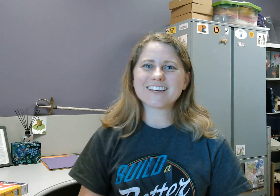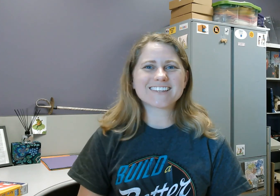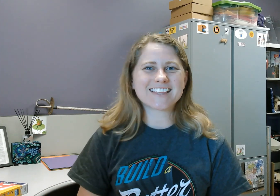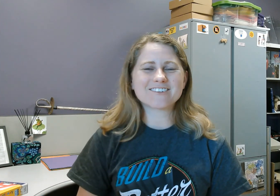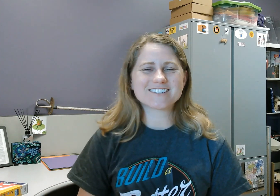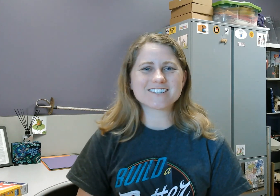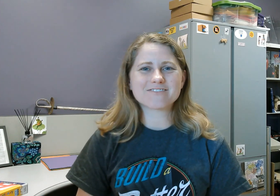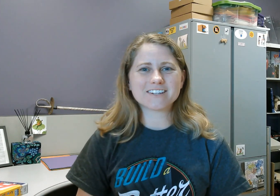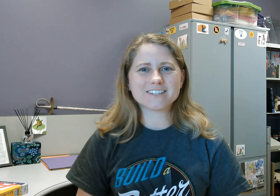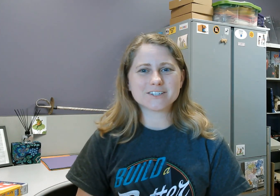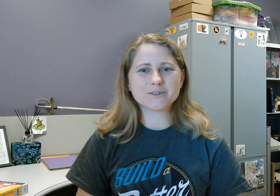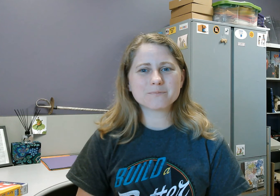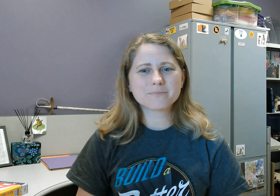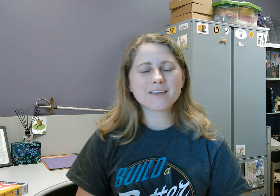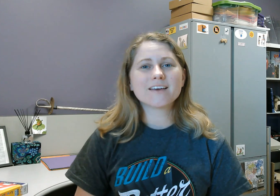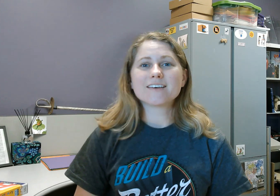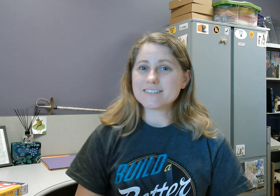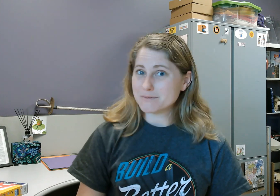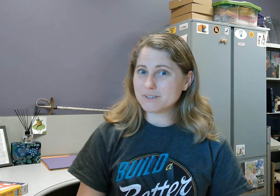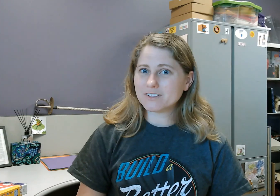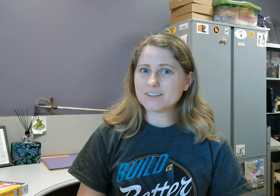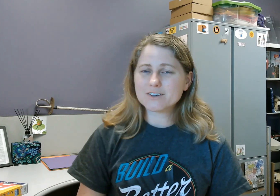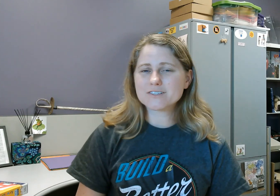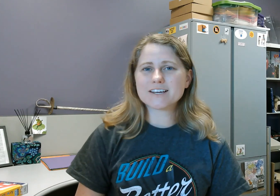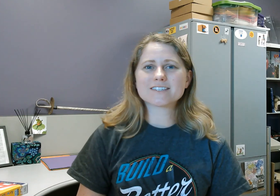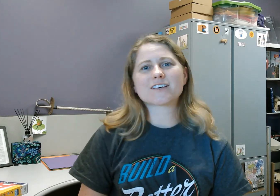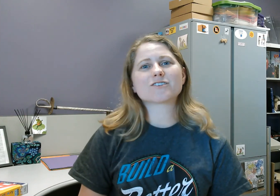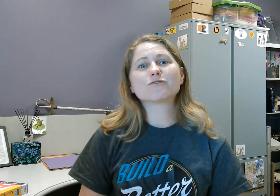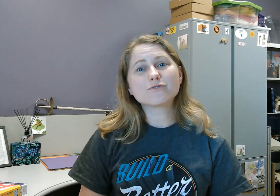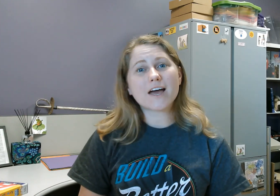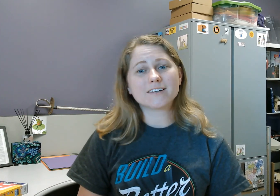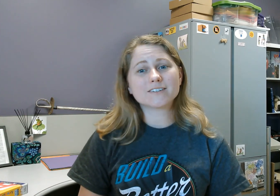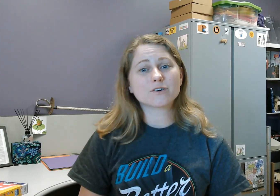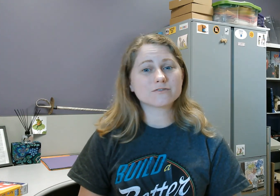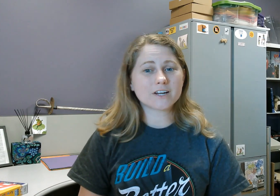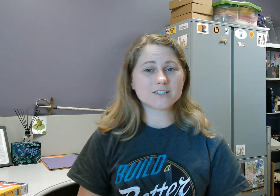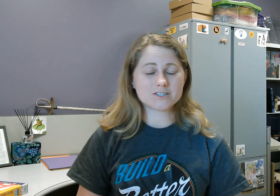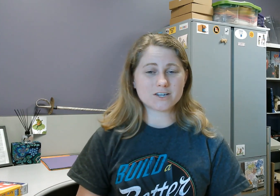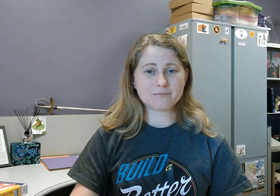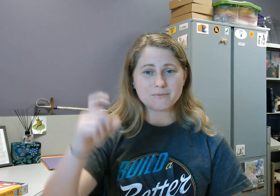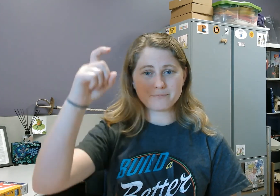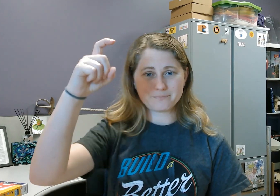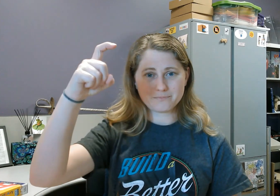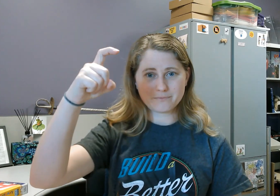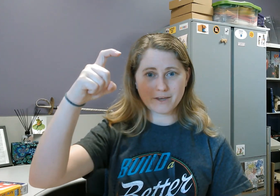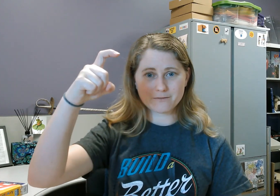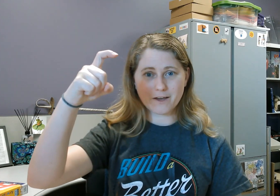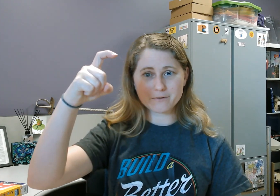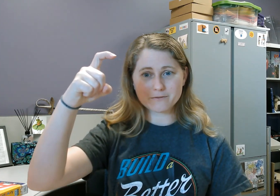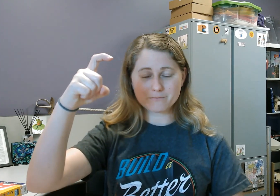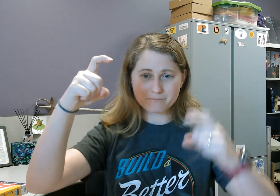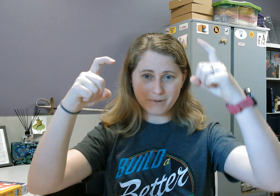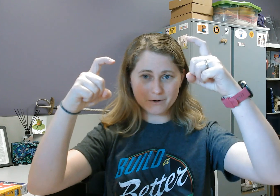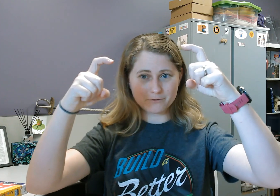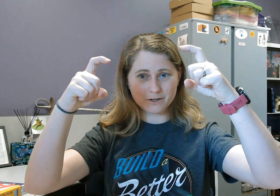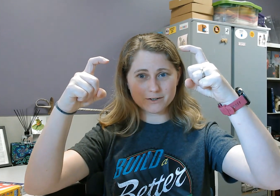I think that one's just fun to do. Similar along those lines is also friend or friendship. Make your pirate